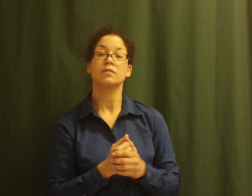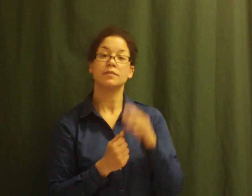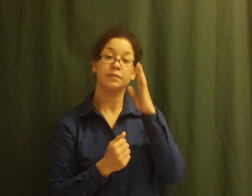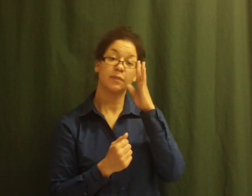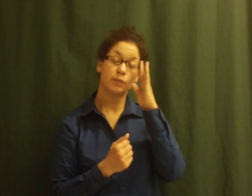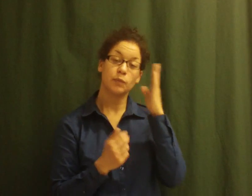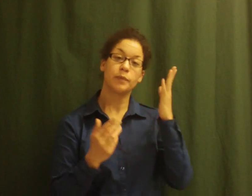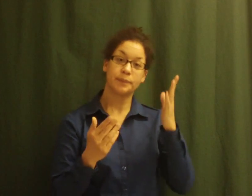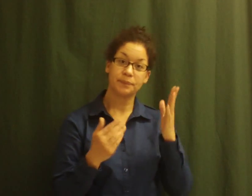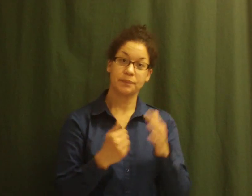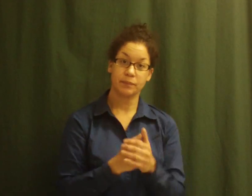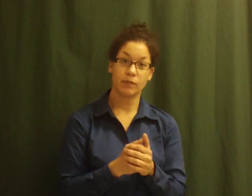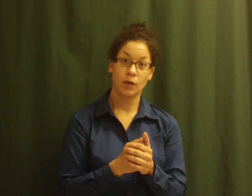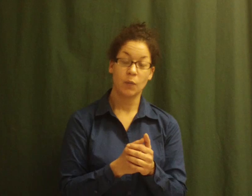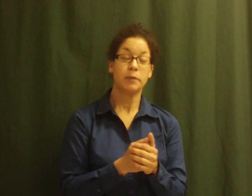According to the rights standard,